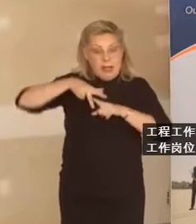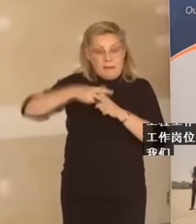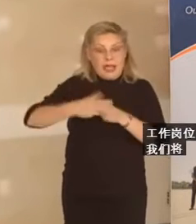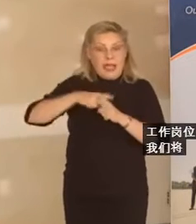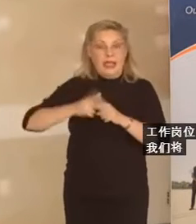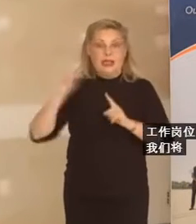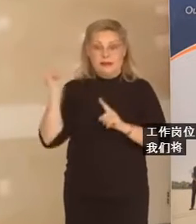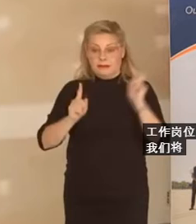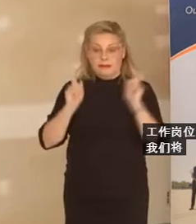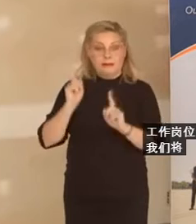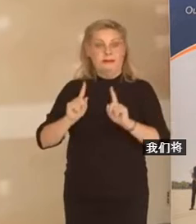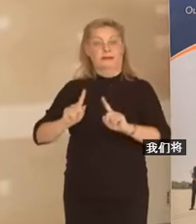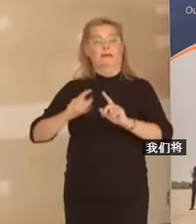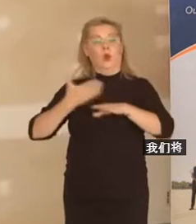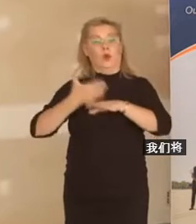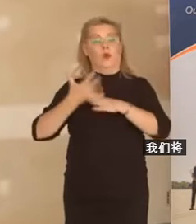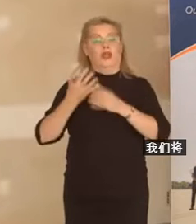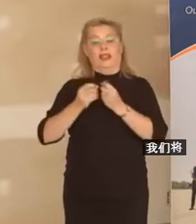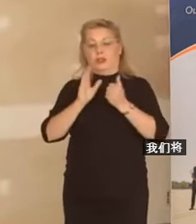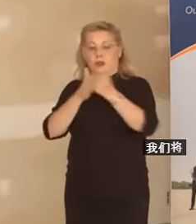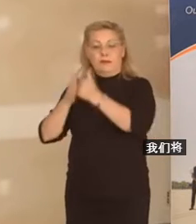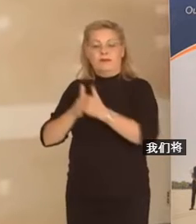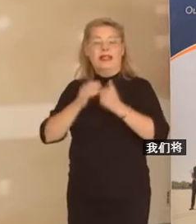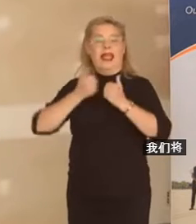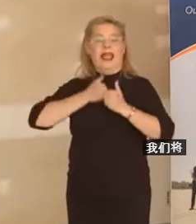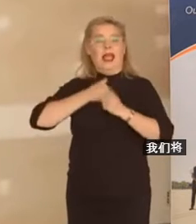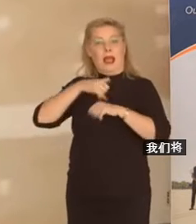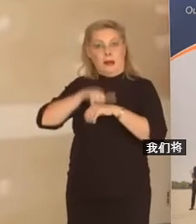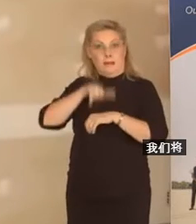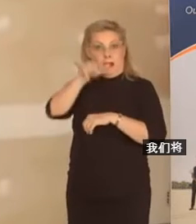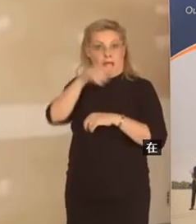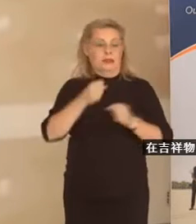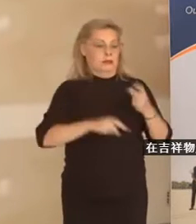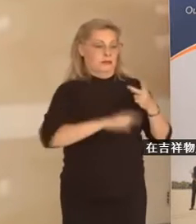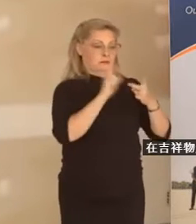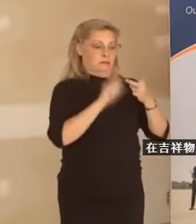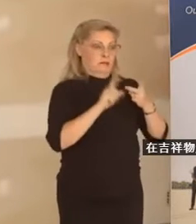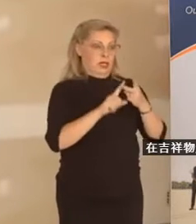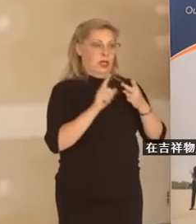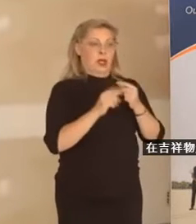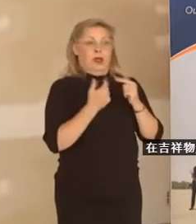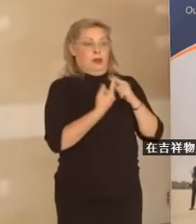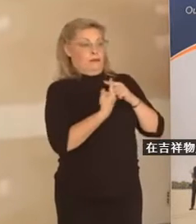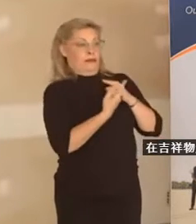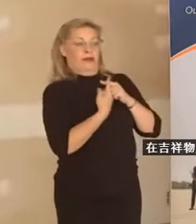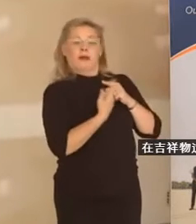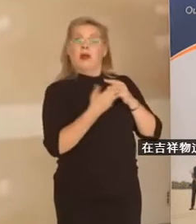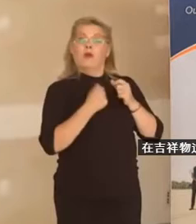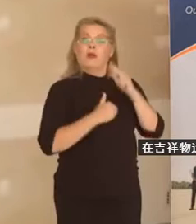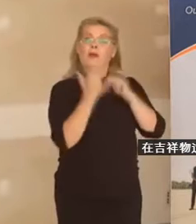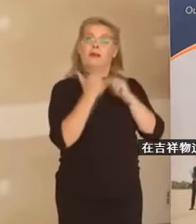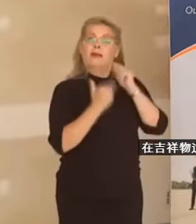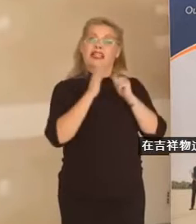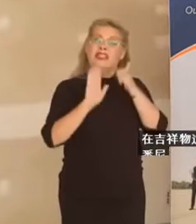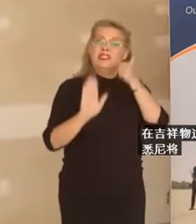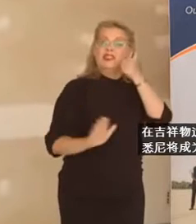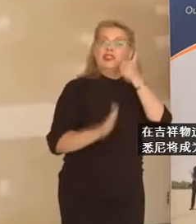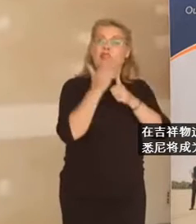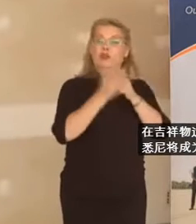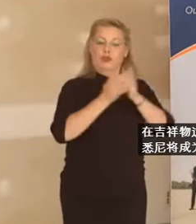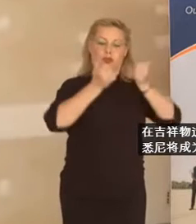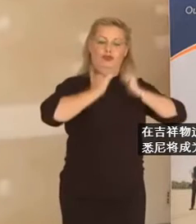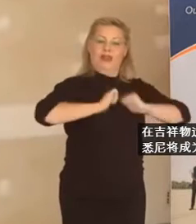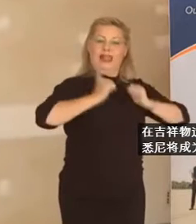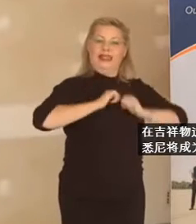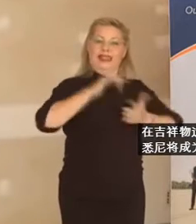consequence of that, we'll be building a brand new simulator centre here in Mascot, which will mean that Sydney